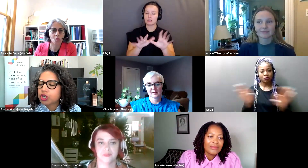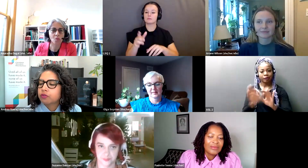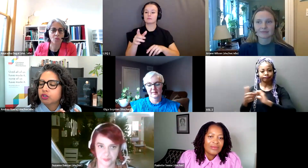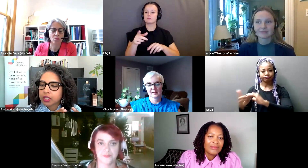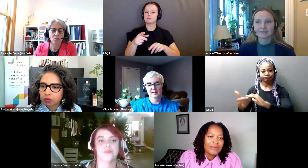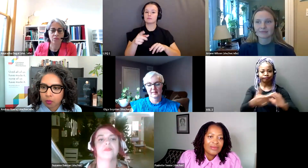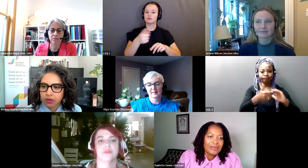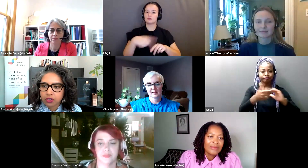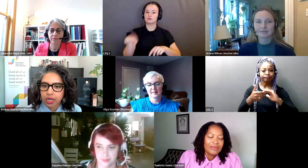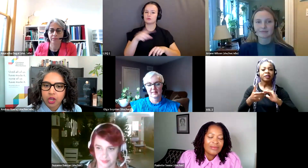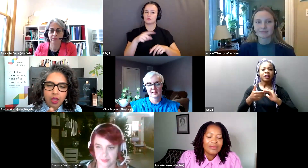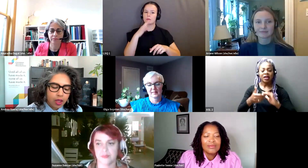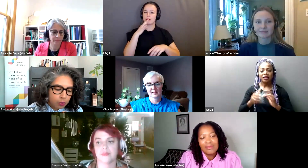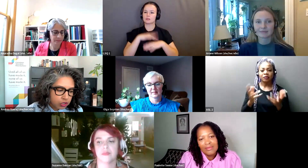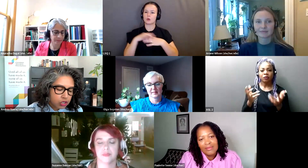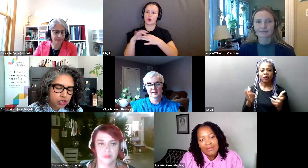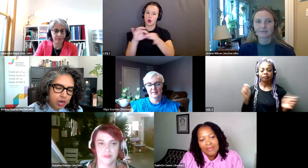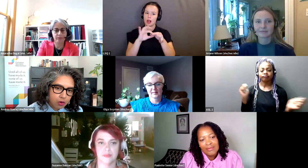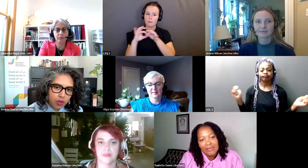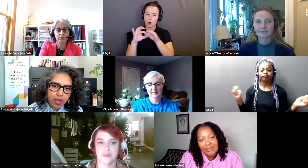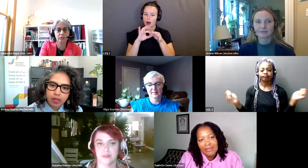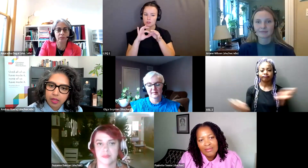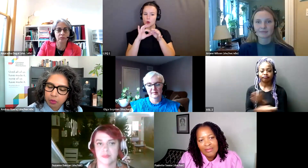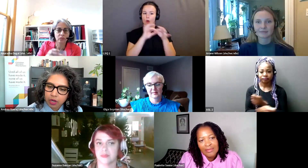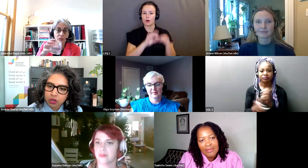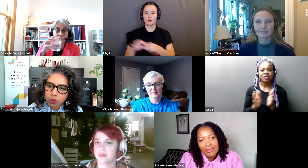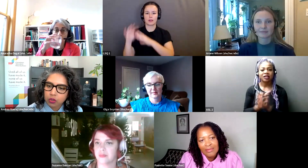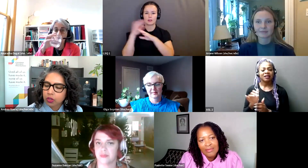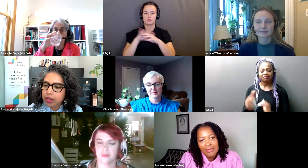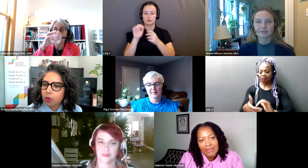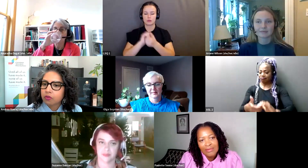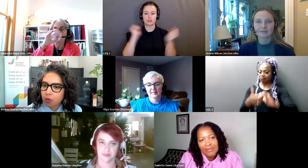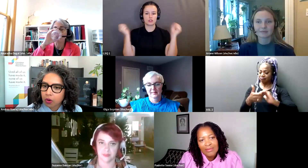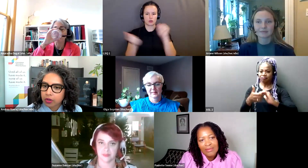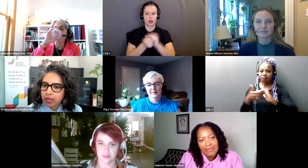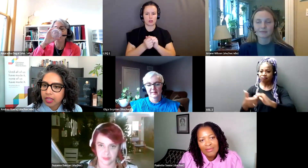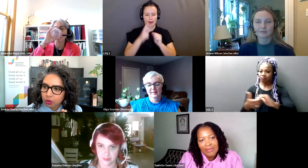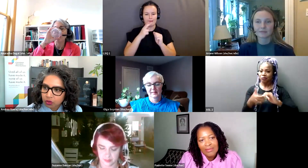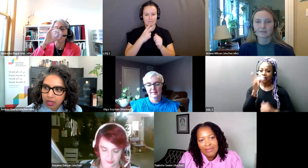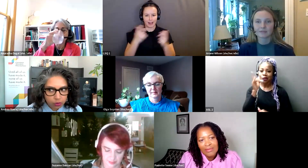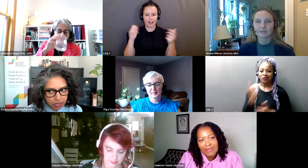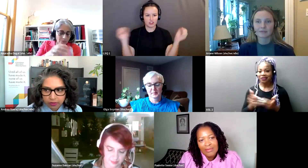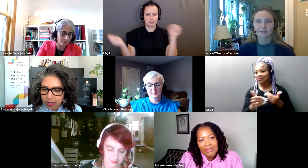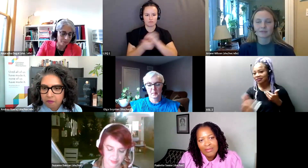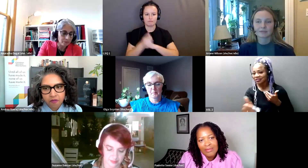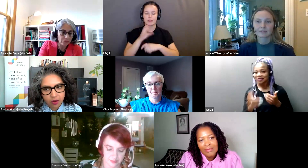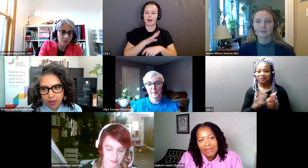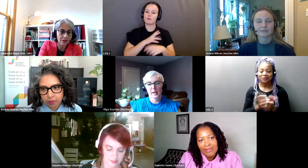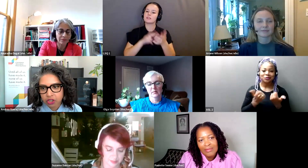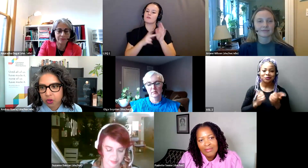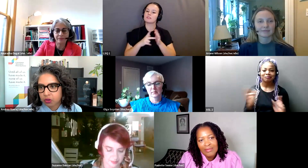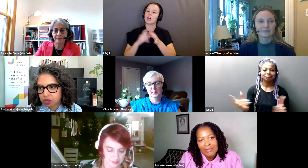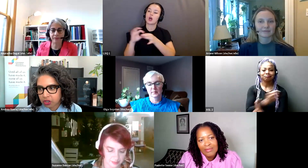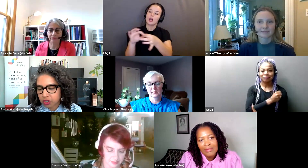in pushing for transformative change. I want you to share what that collaboration will look like going forward as we try to achieve some